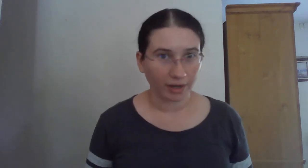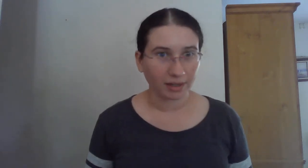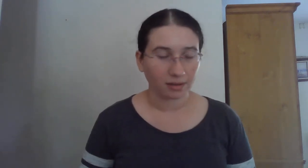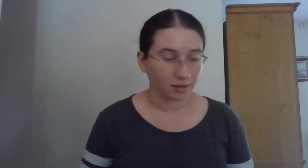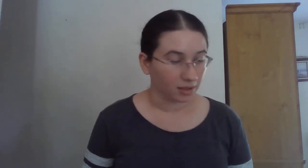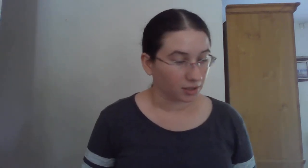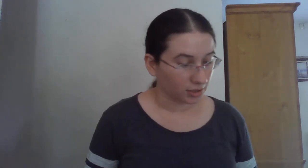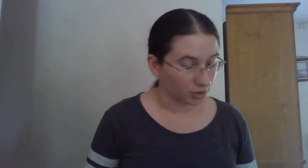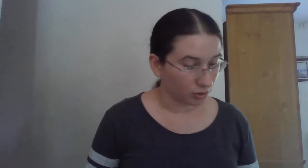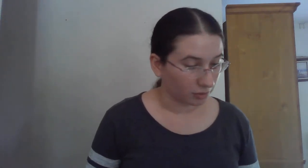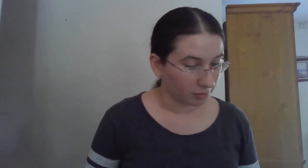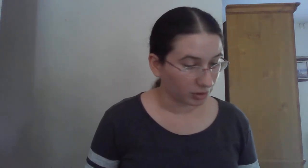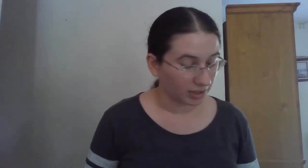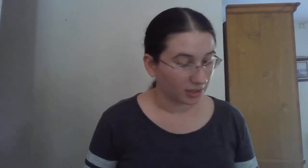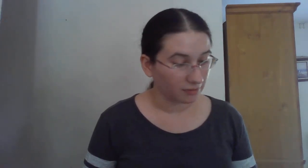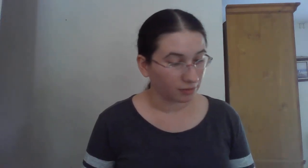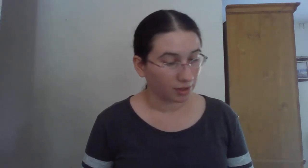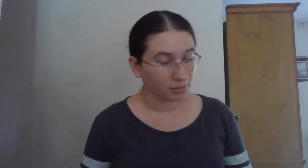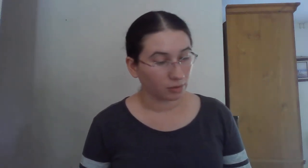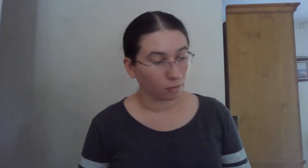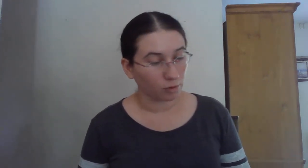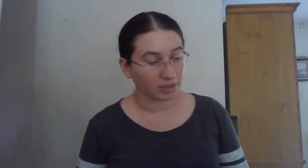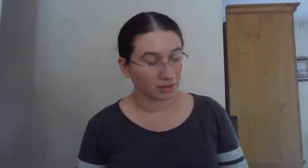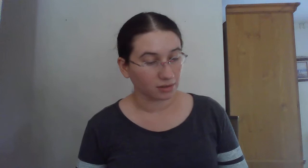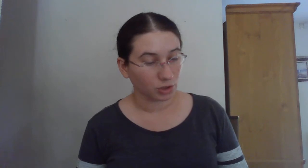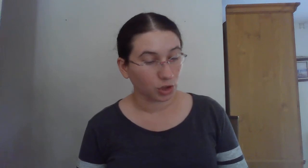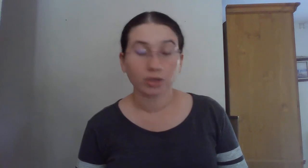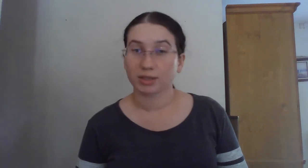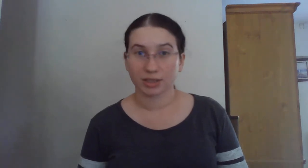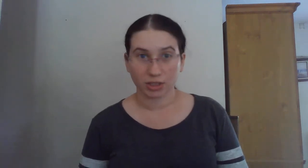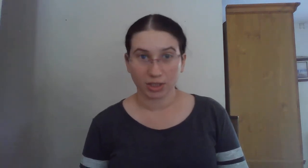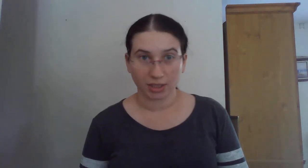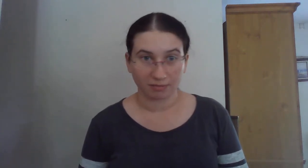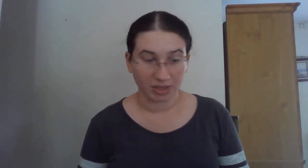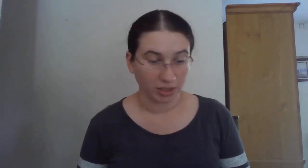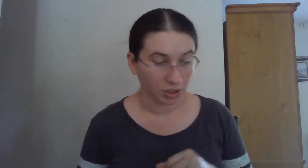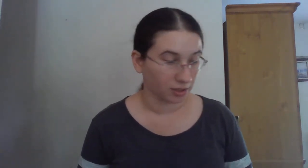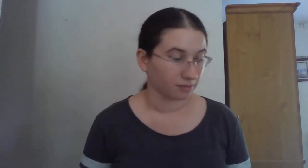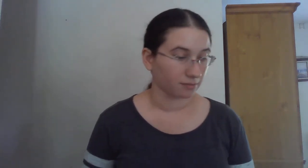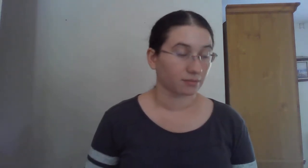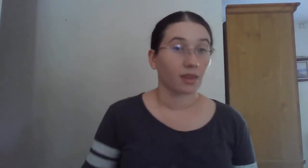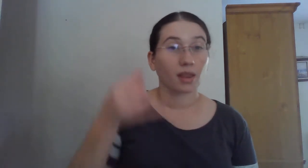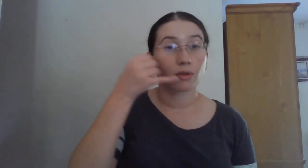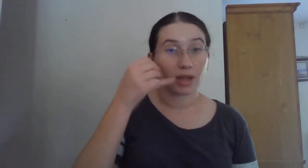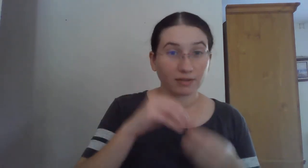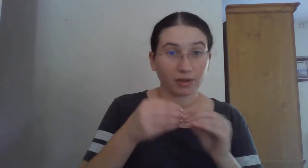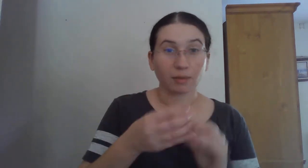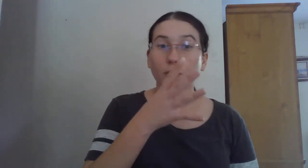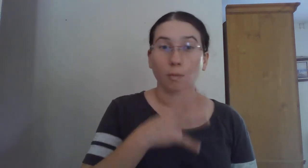Right? So let's do it one more time. Telephone number, woman, should she give me she.